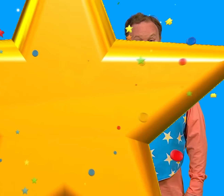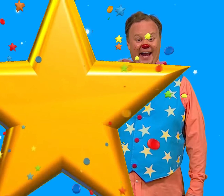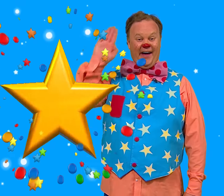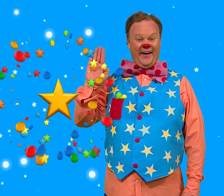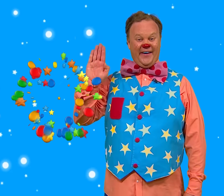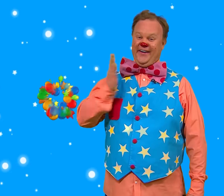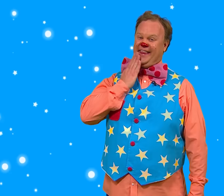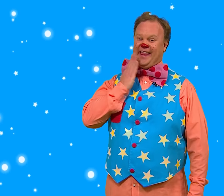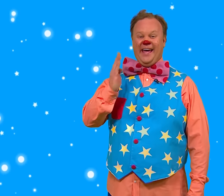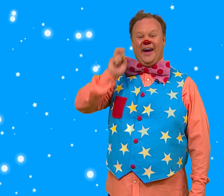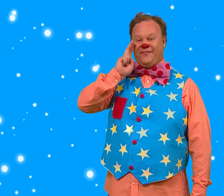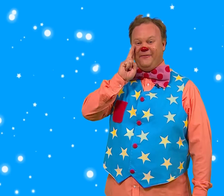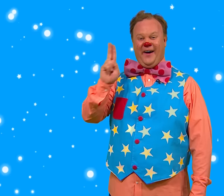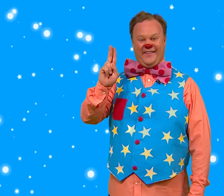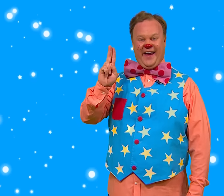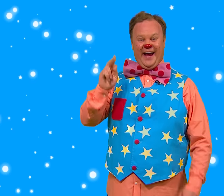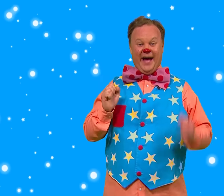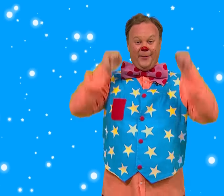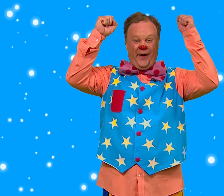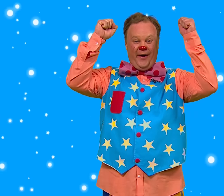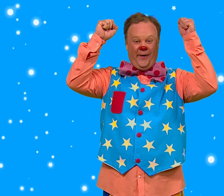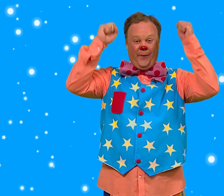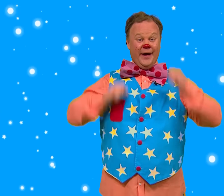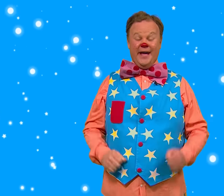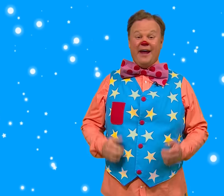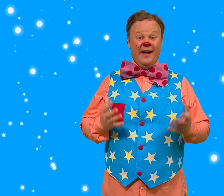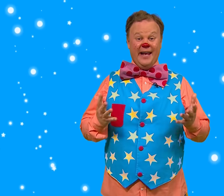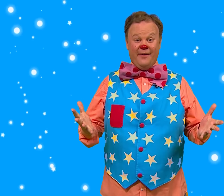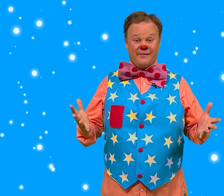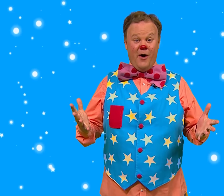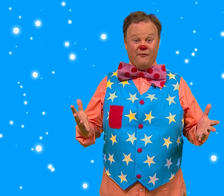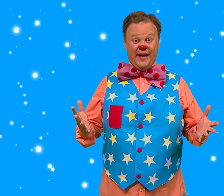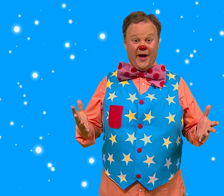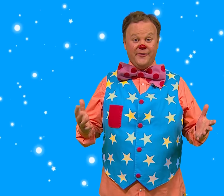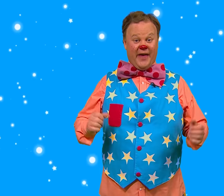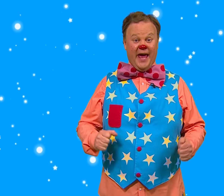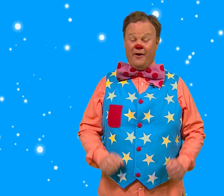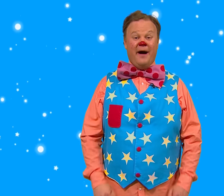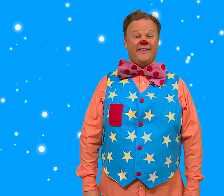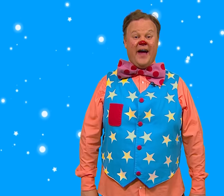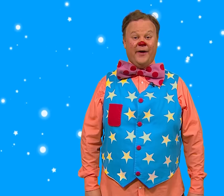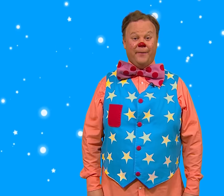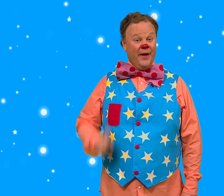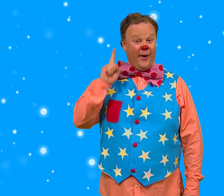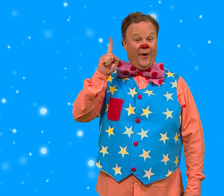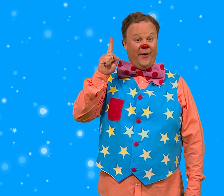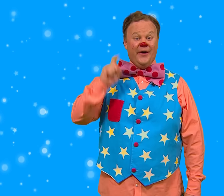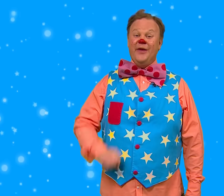Hello! Thank you for watching! Woohoo! There are lots more videos here on my channel. Or you